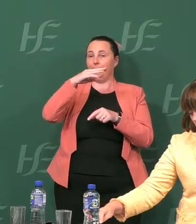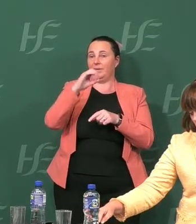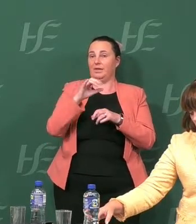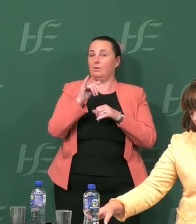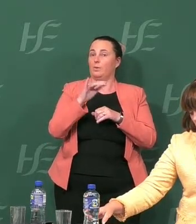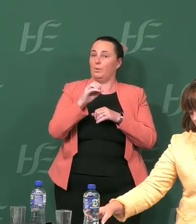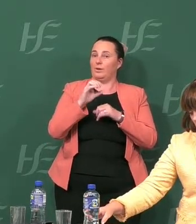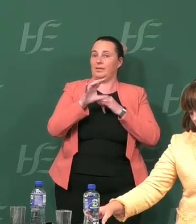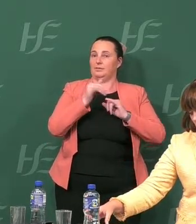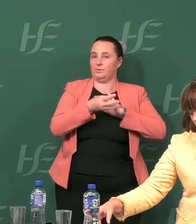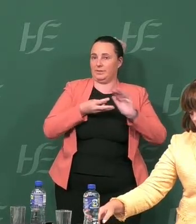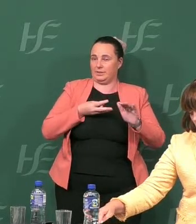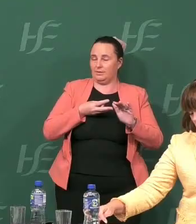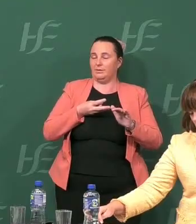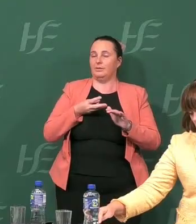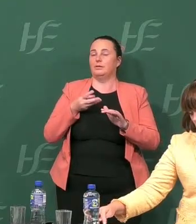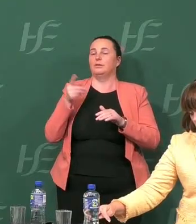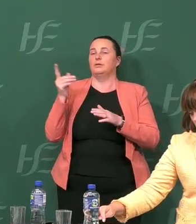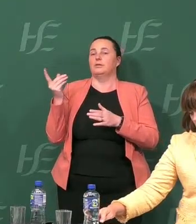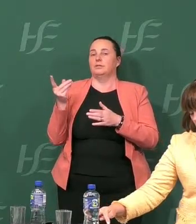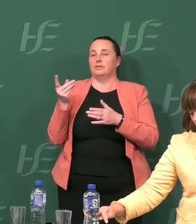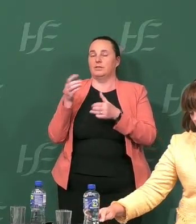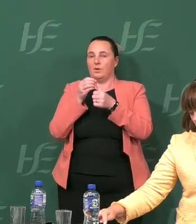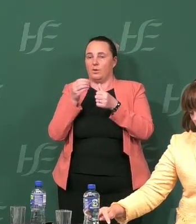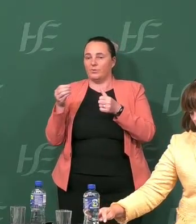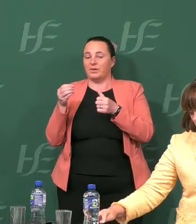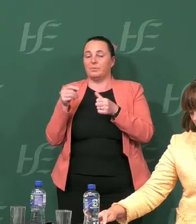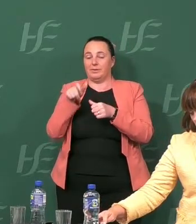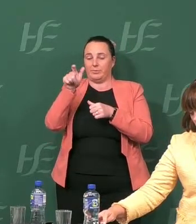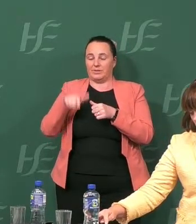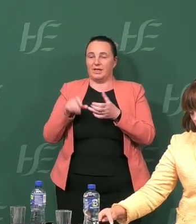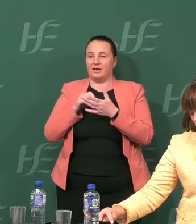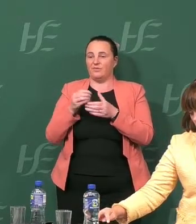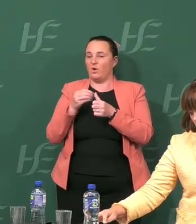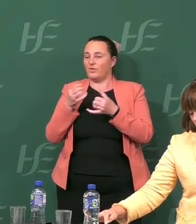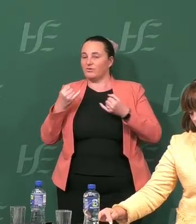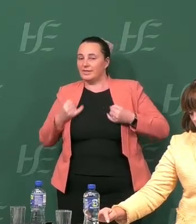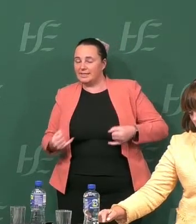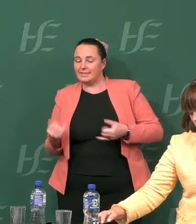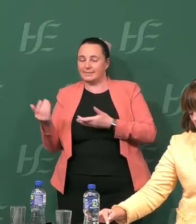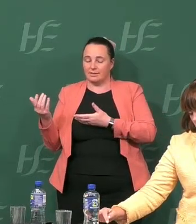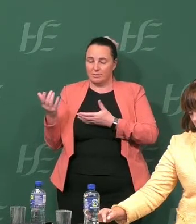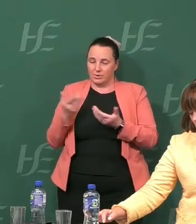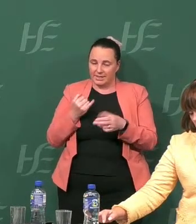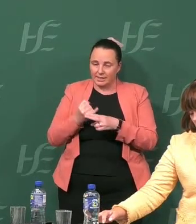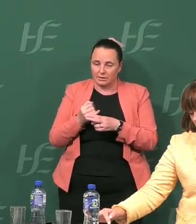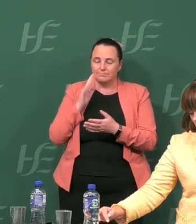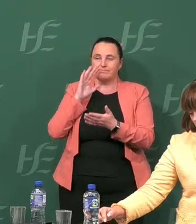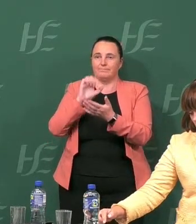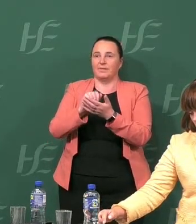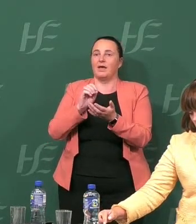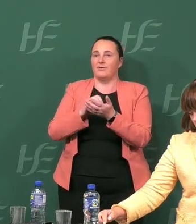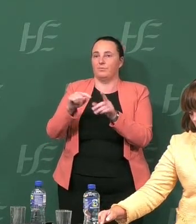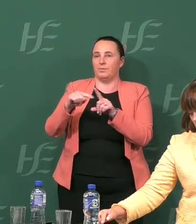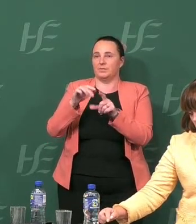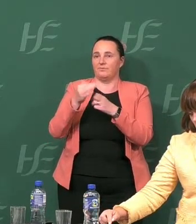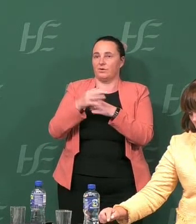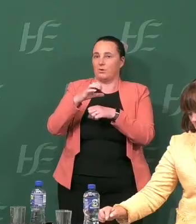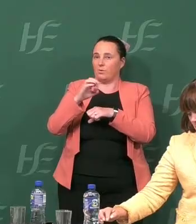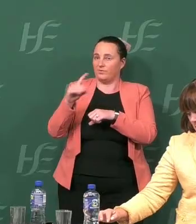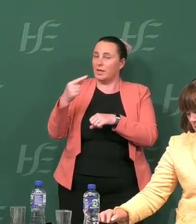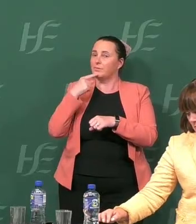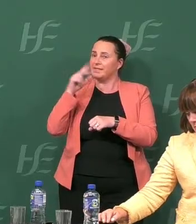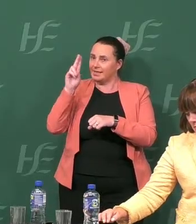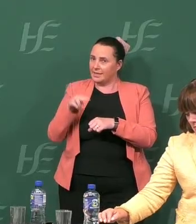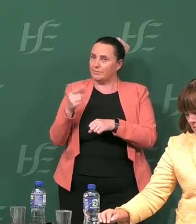sick, and others who came in for other illnesses and then identified as COVID. But they too may get very sick in